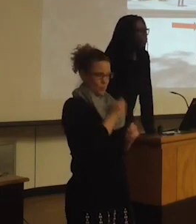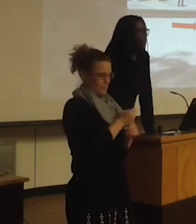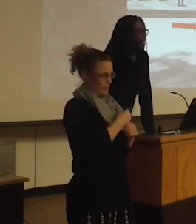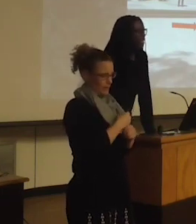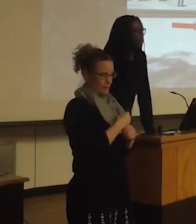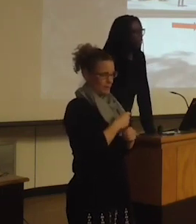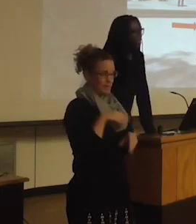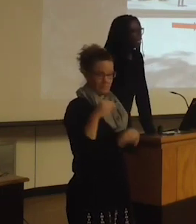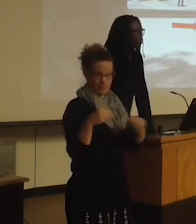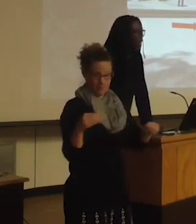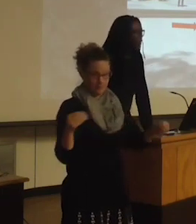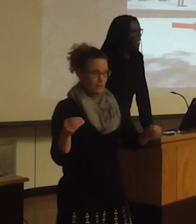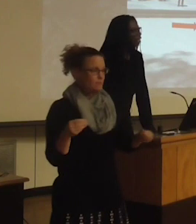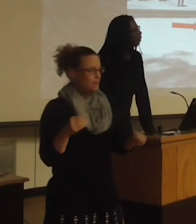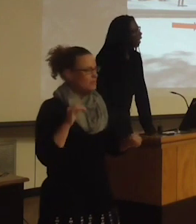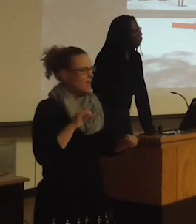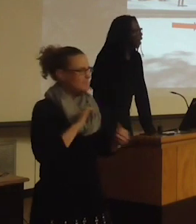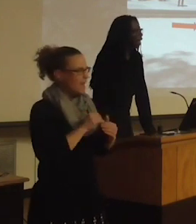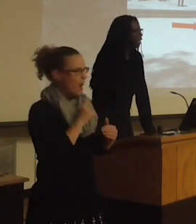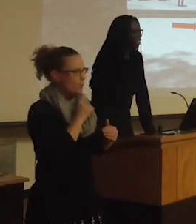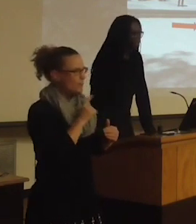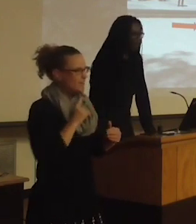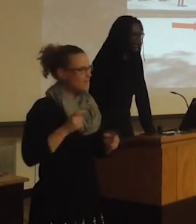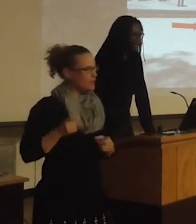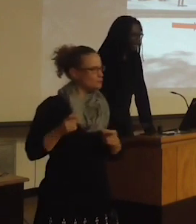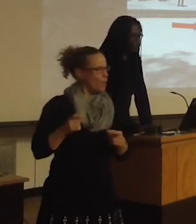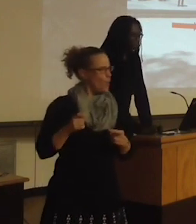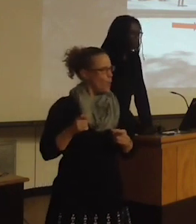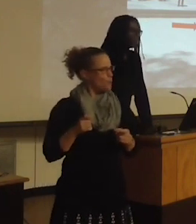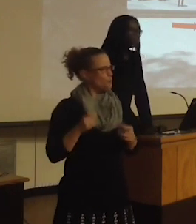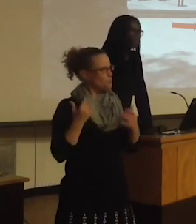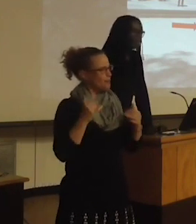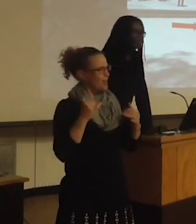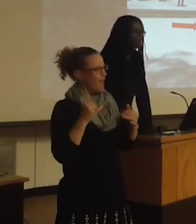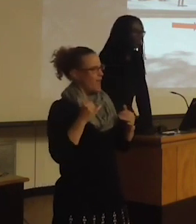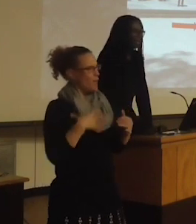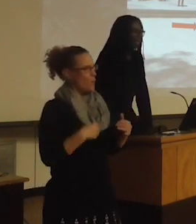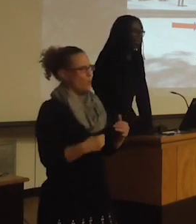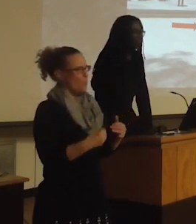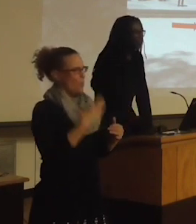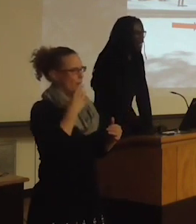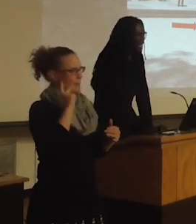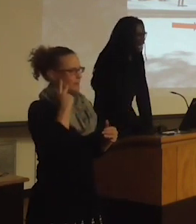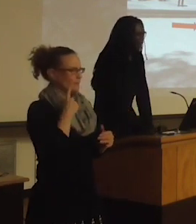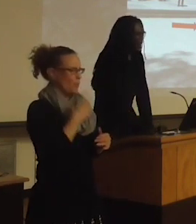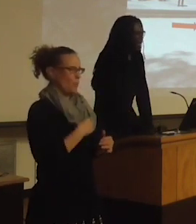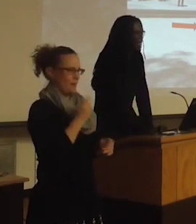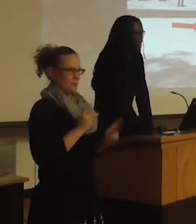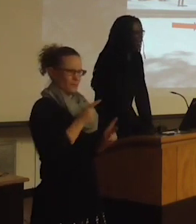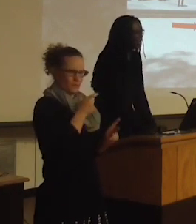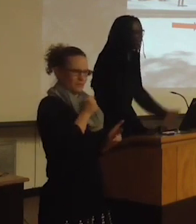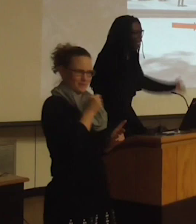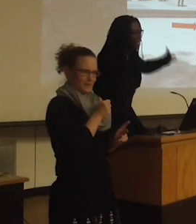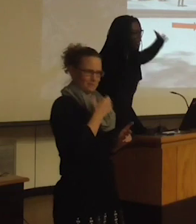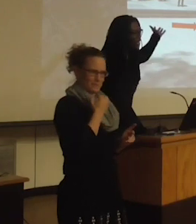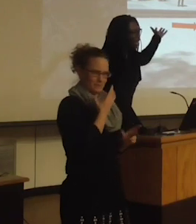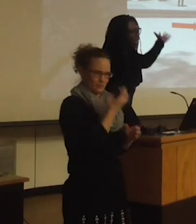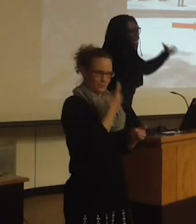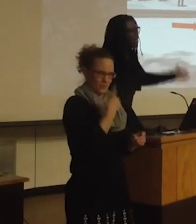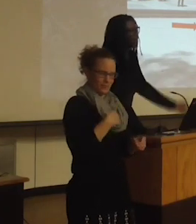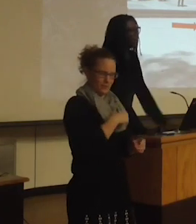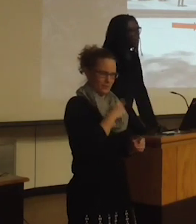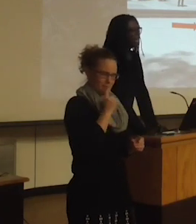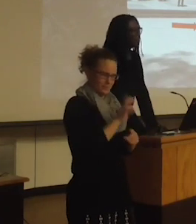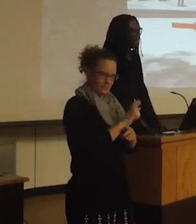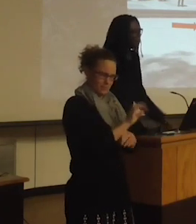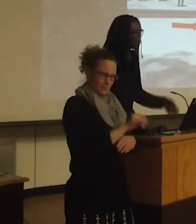this is one of the ways in which we get co-opted into playing white identity politics for white people who do not have our interests. These are industries